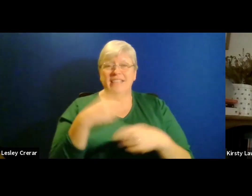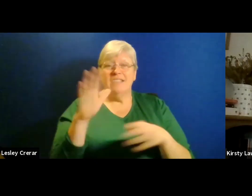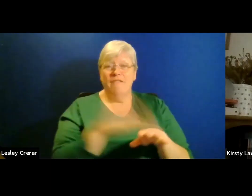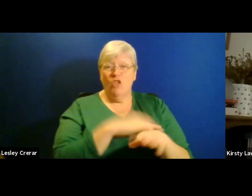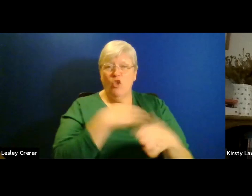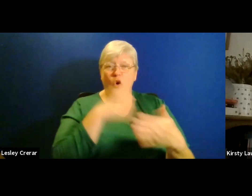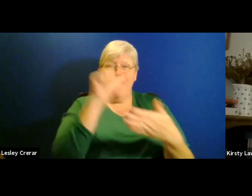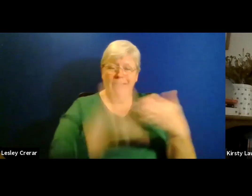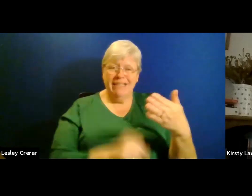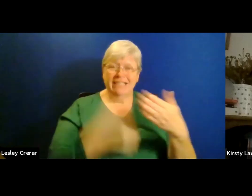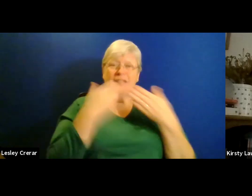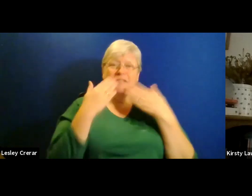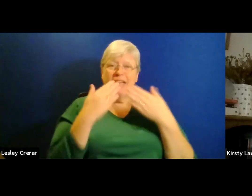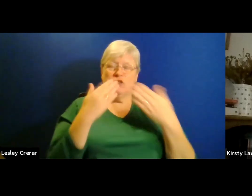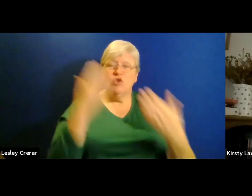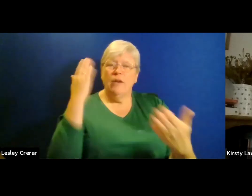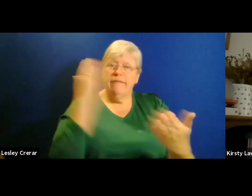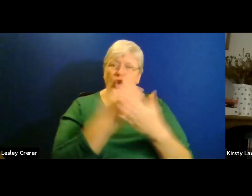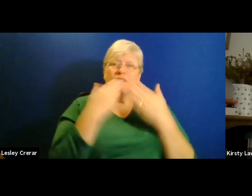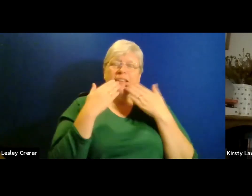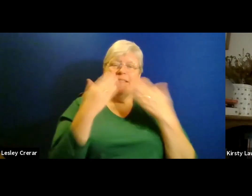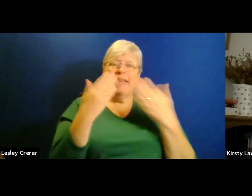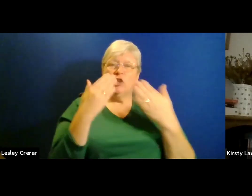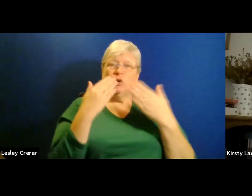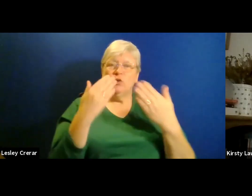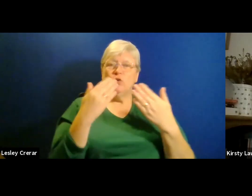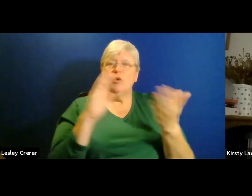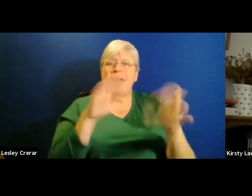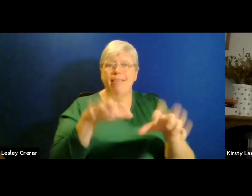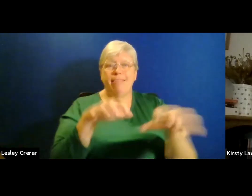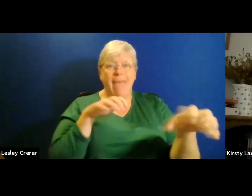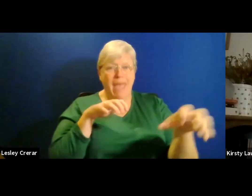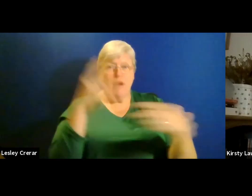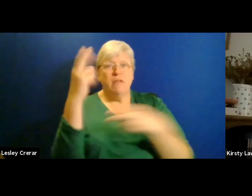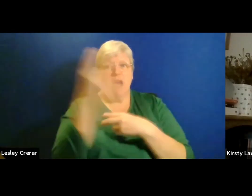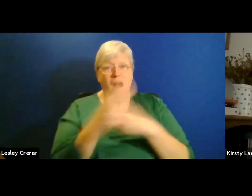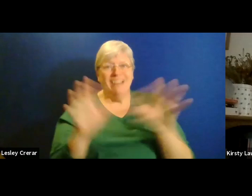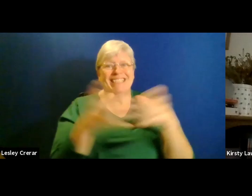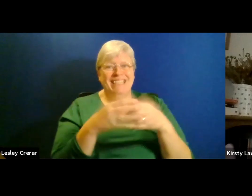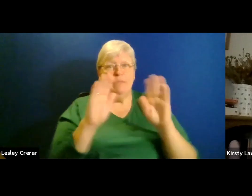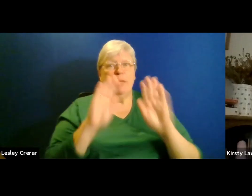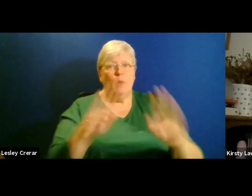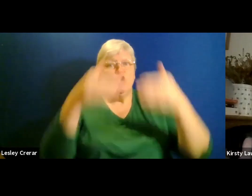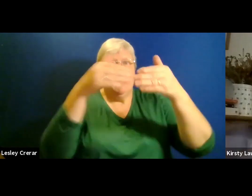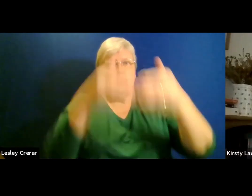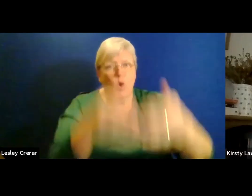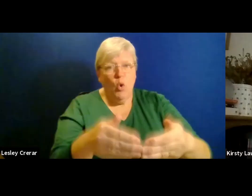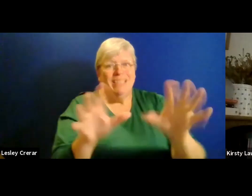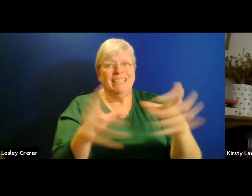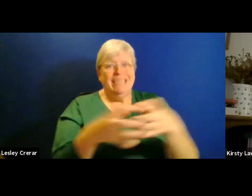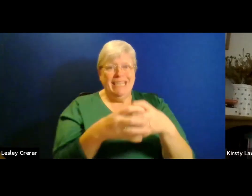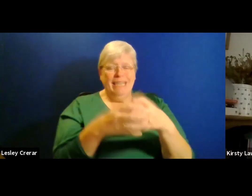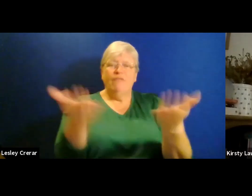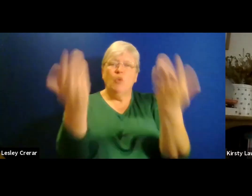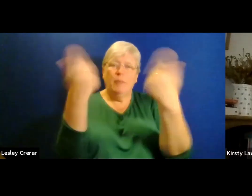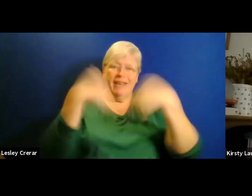thank yous for tonight. Of course, thank you to the Leopard Arts team, the Pushing Out the Boat team, for bringing us